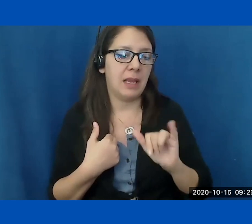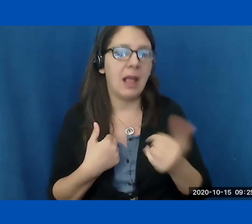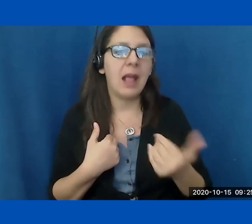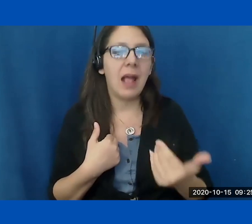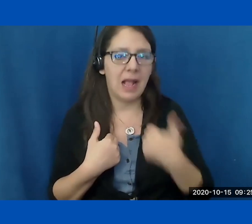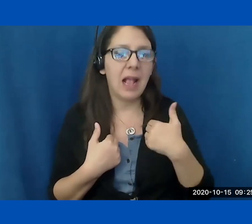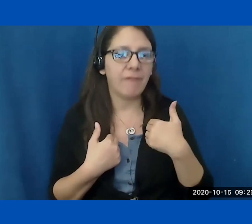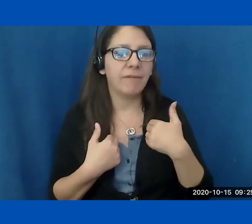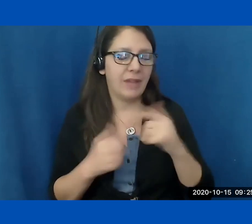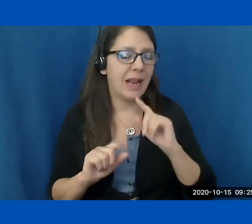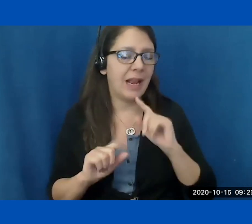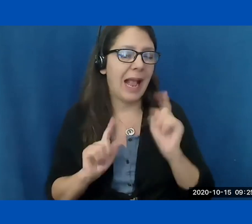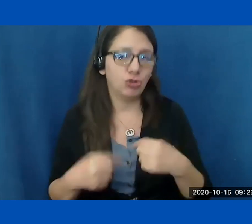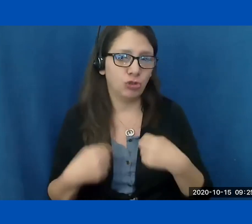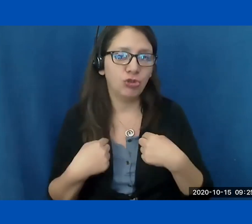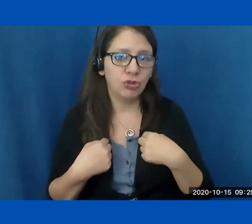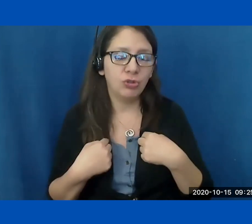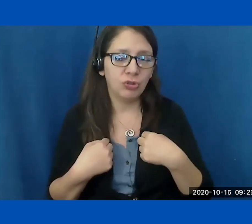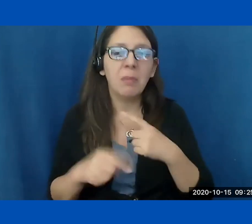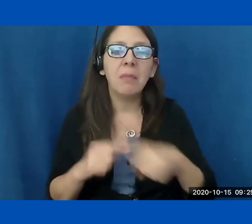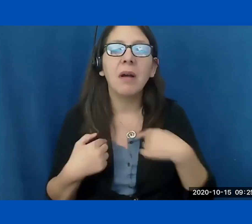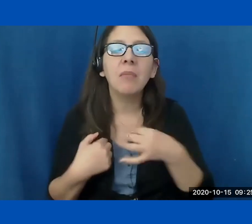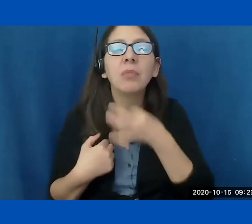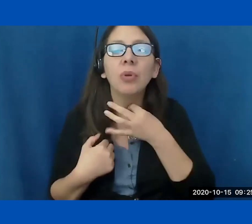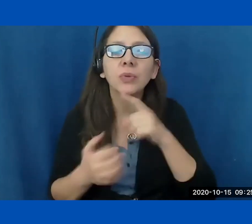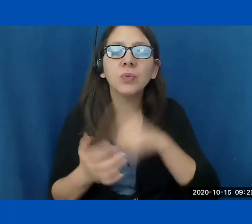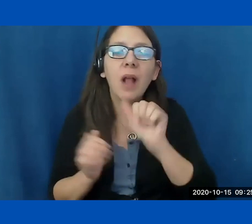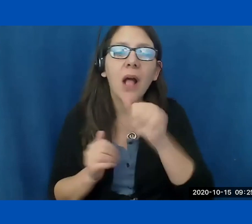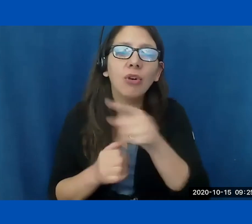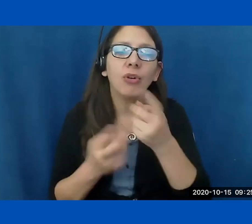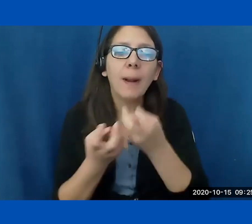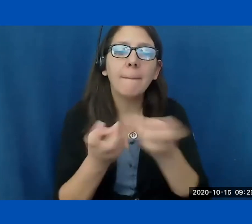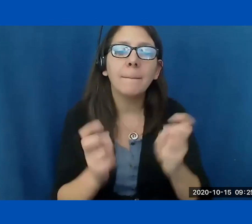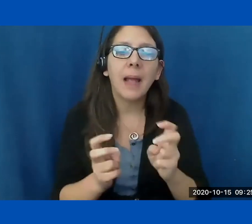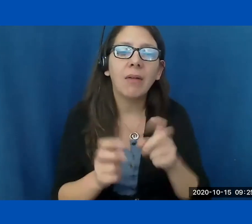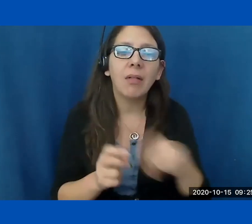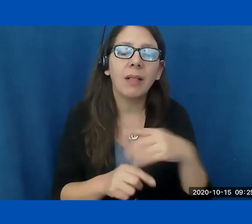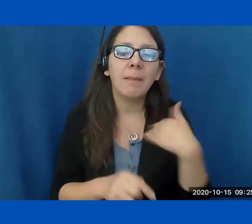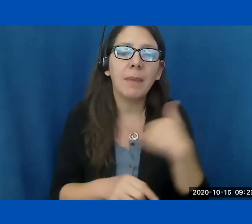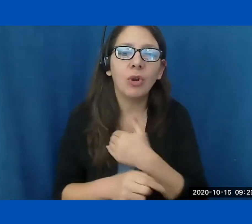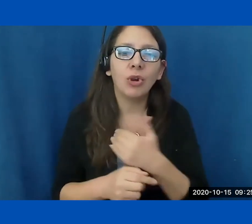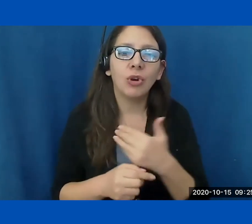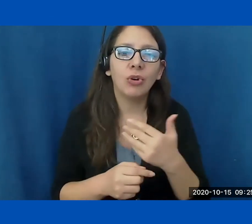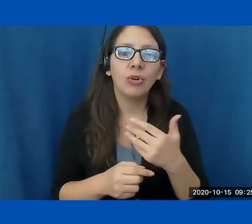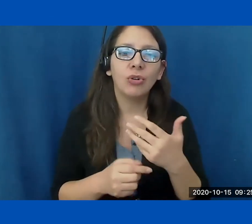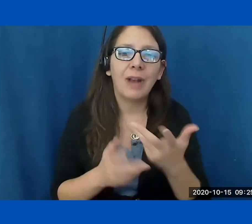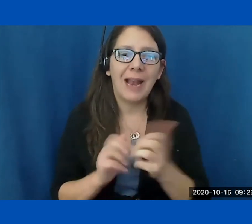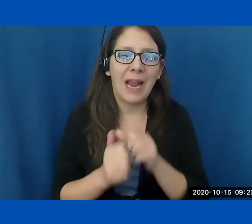on it, and I'll definitely want to see what the other panelists, how you guys handle that.